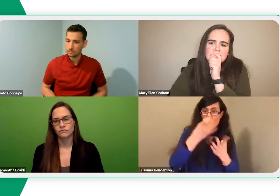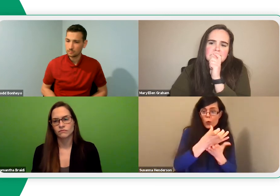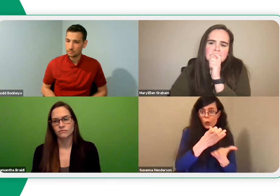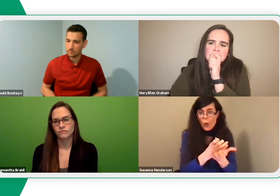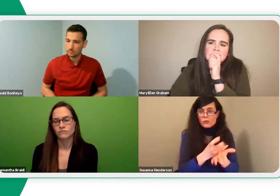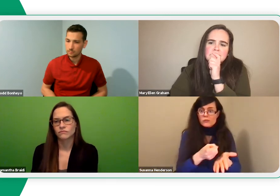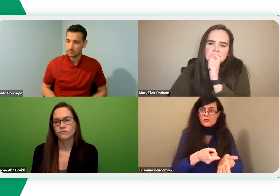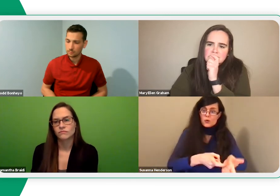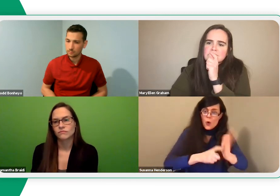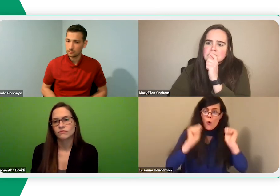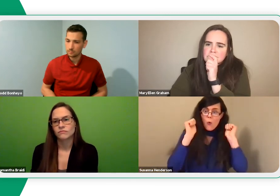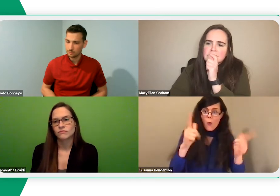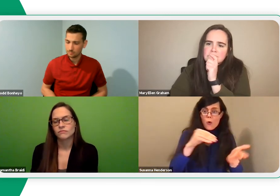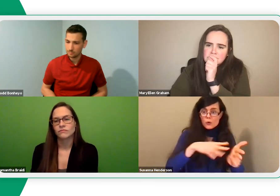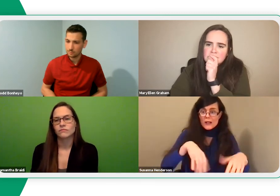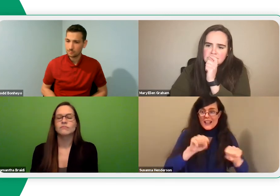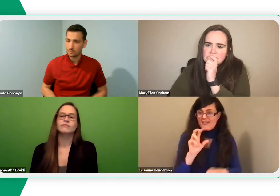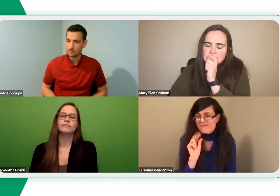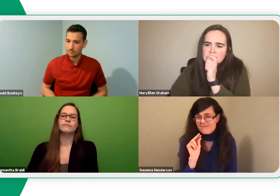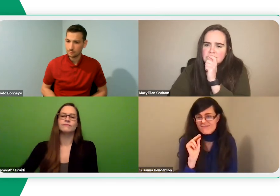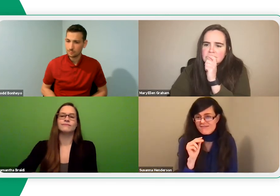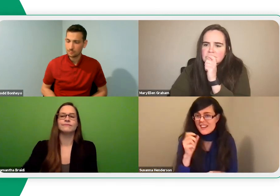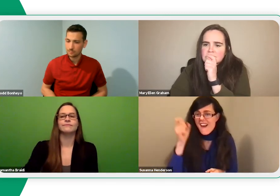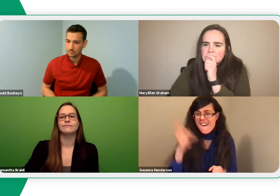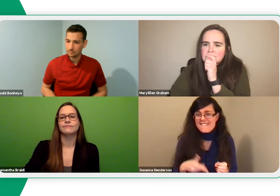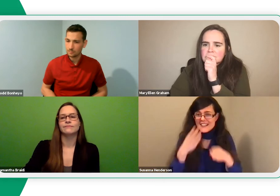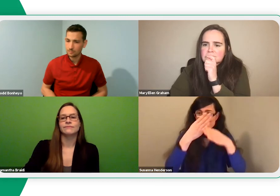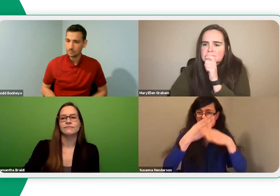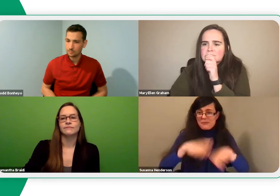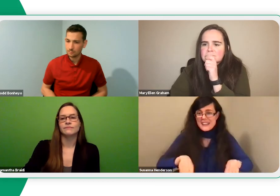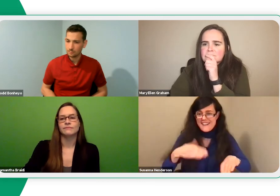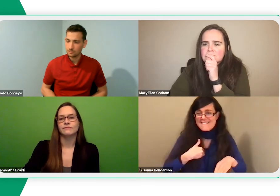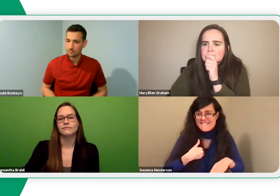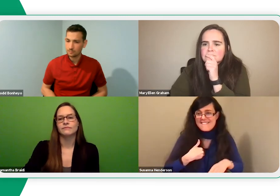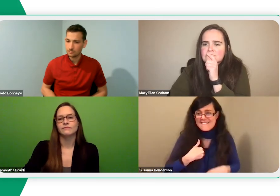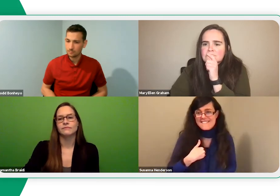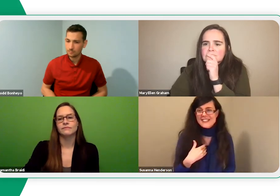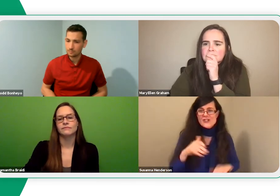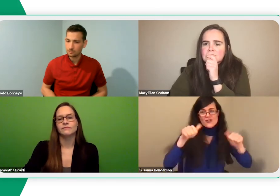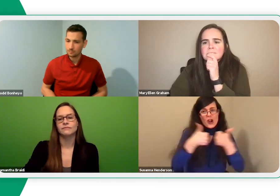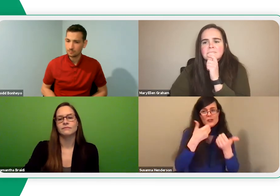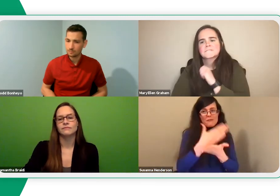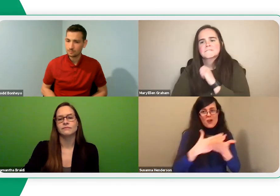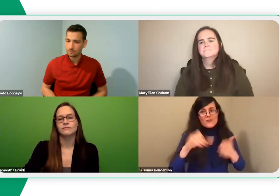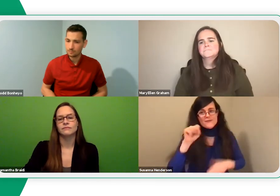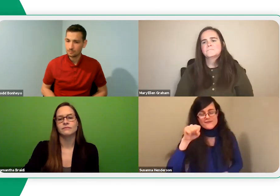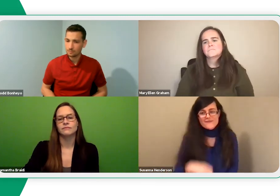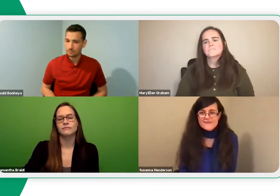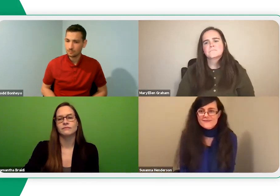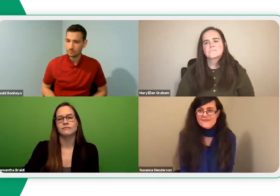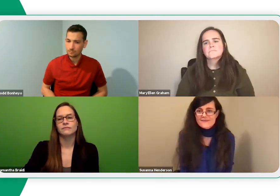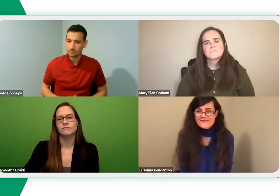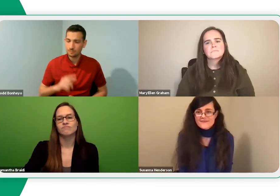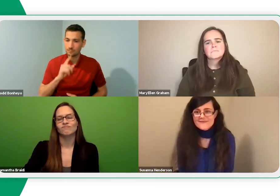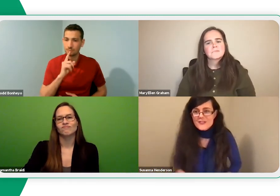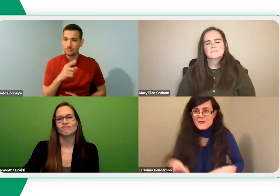that and have undergrads required to take these courses, they would understand more. But unfortunately,